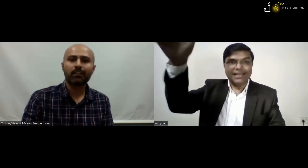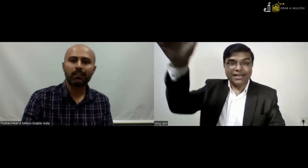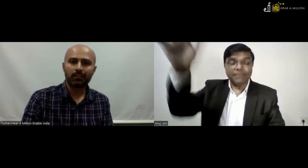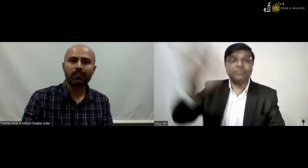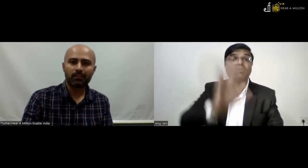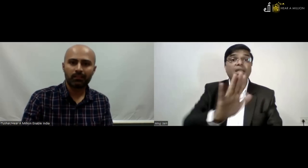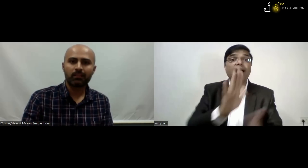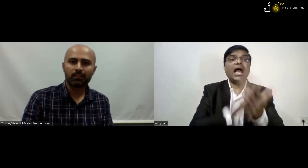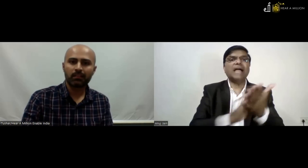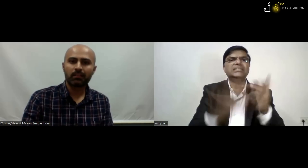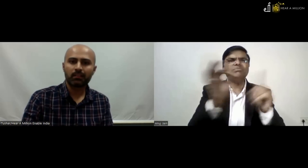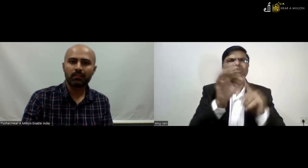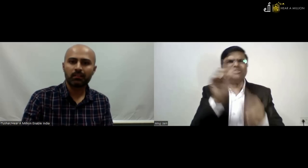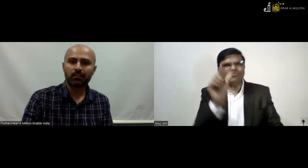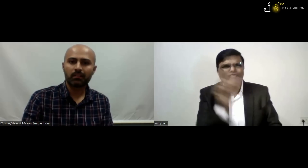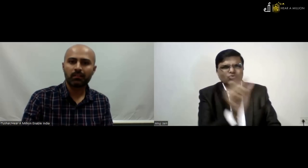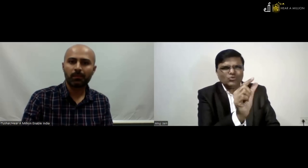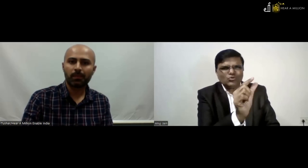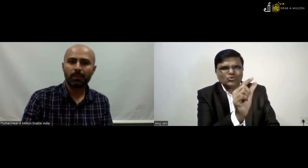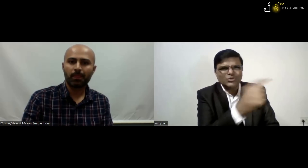the north states,